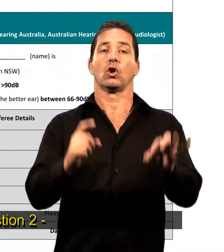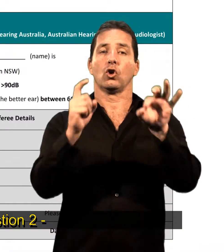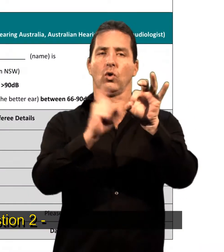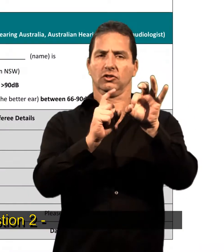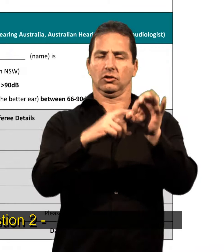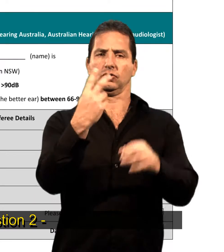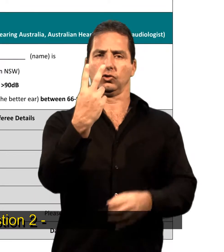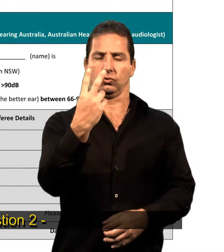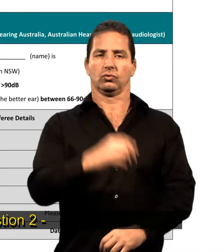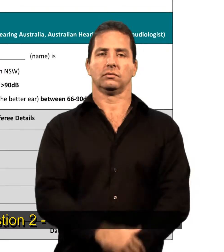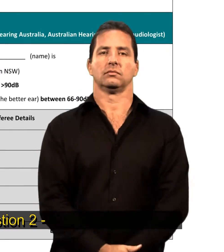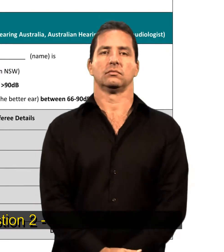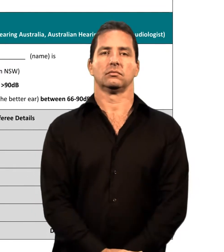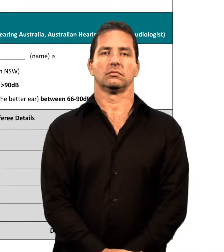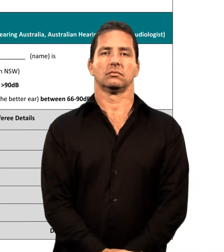Question 2.